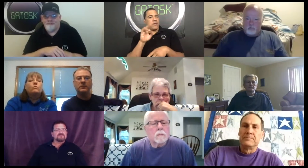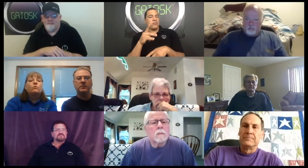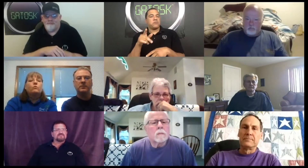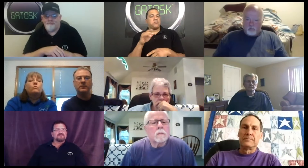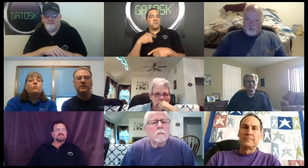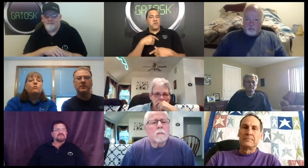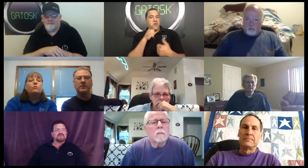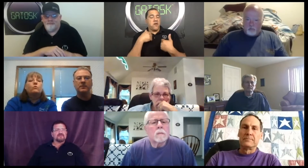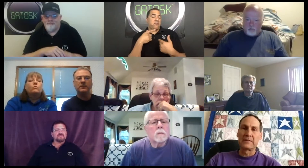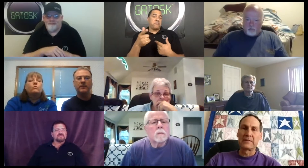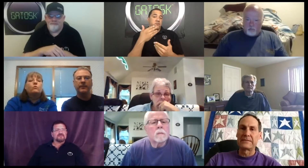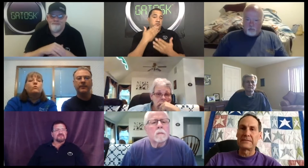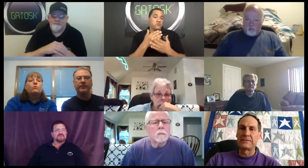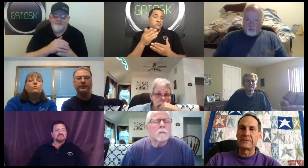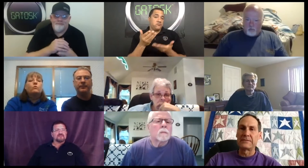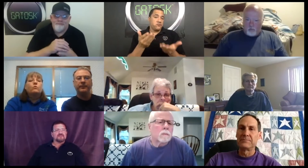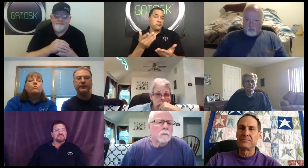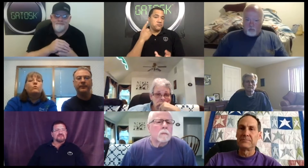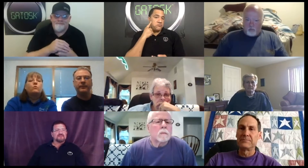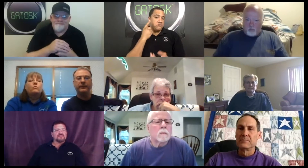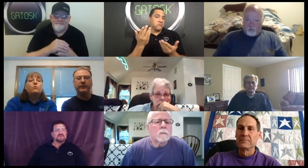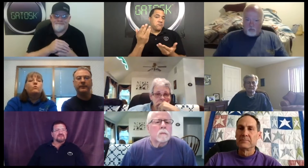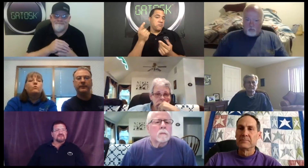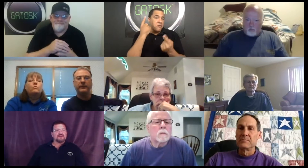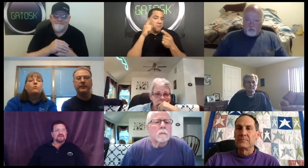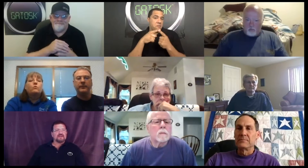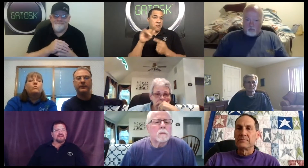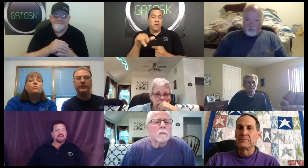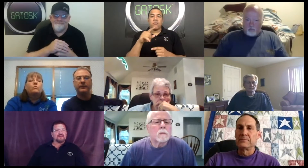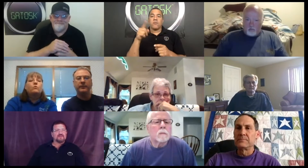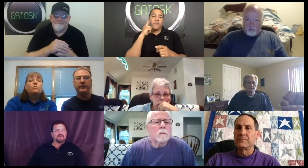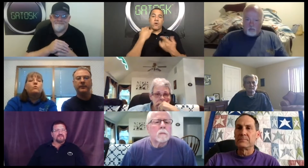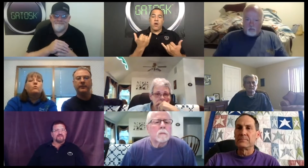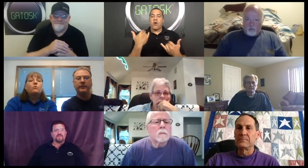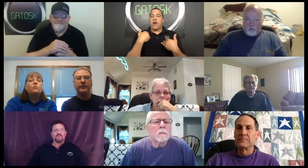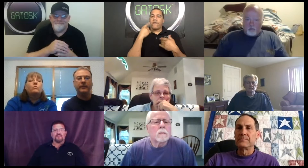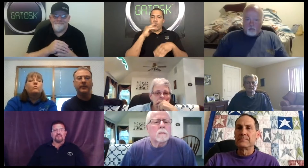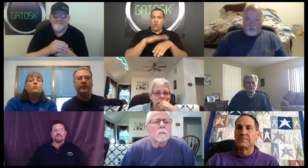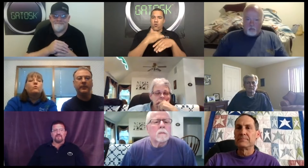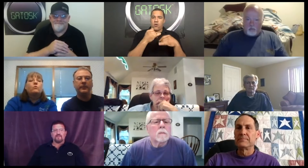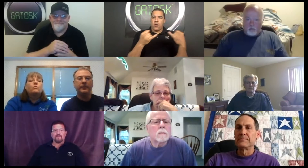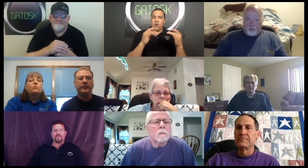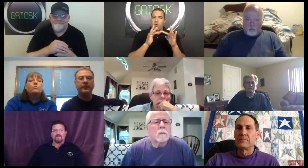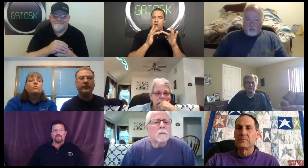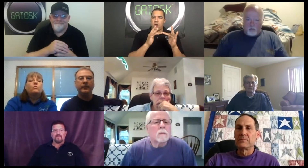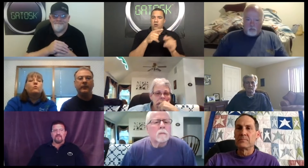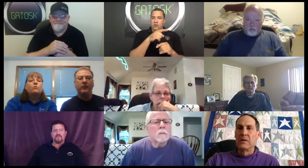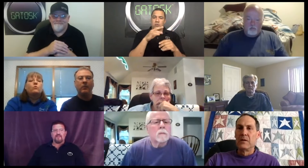training. Um, oh, that's a great suggestion for that. Yeah, we'll consider that. For now, we have online